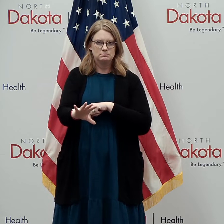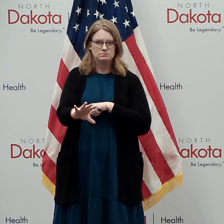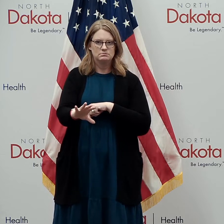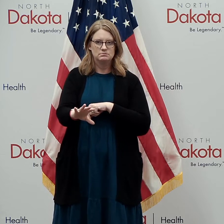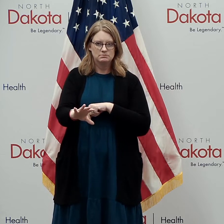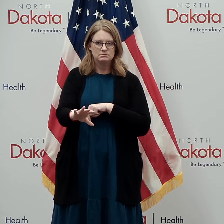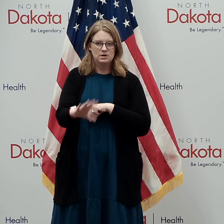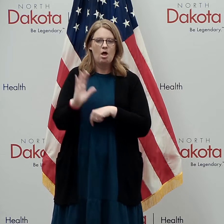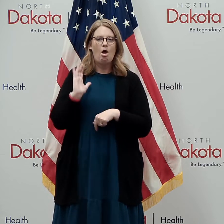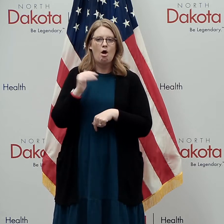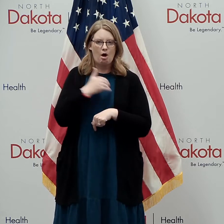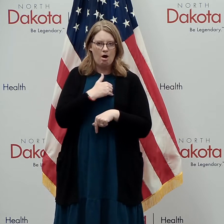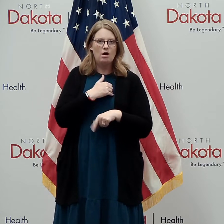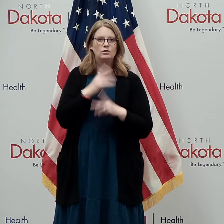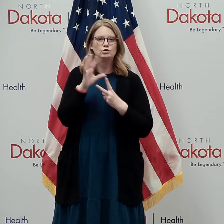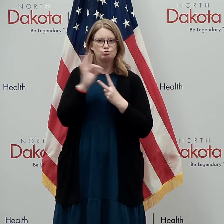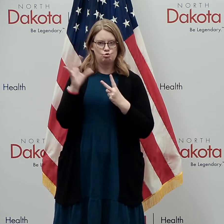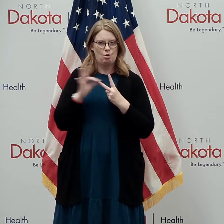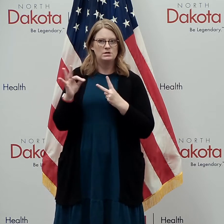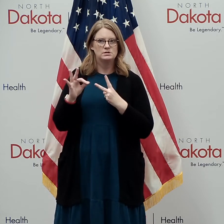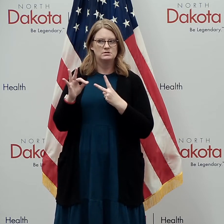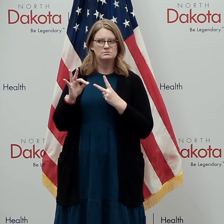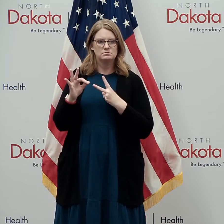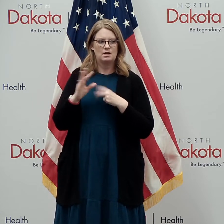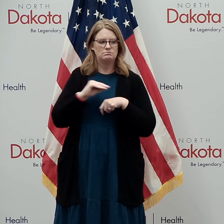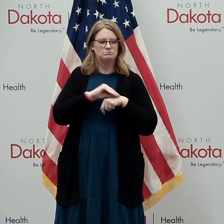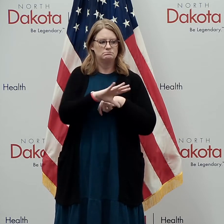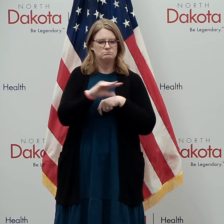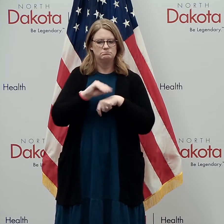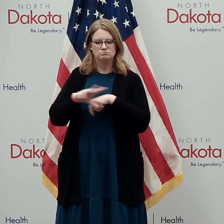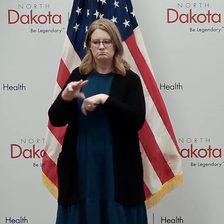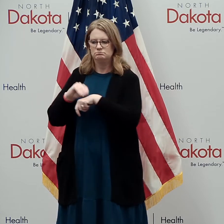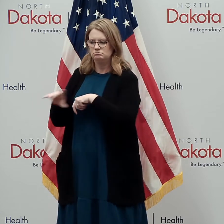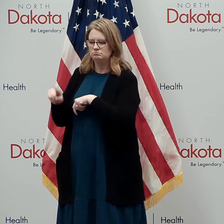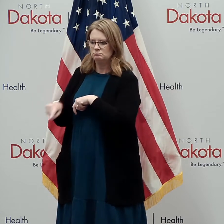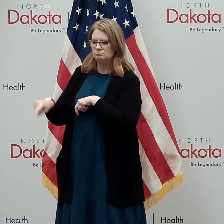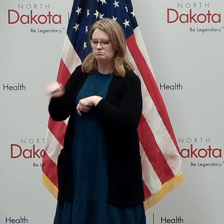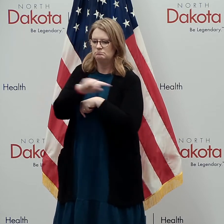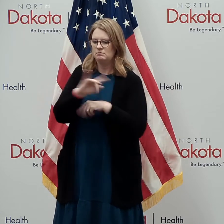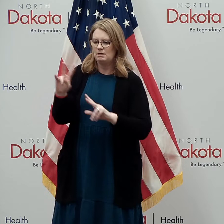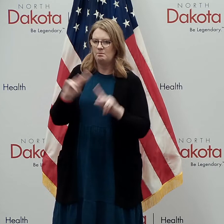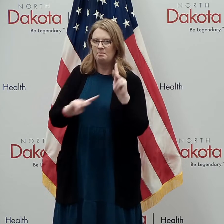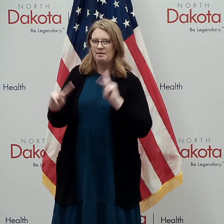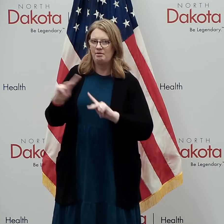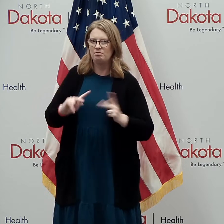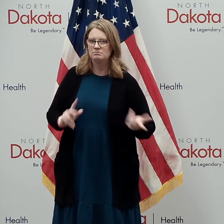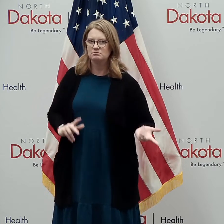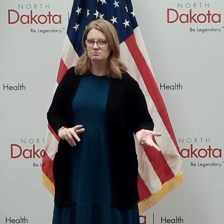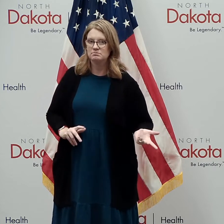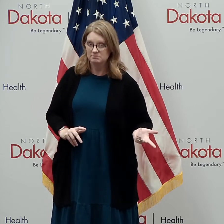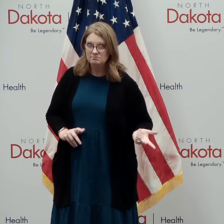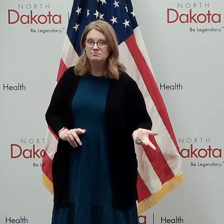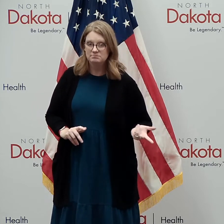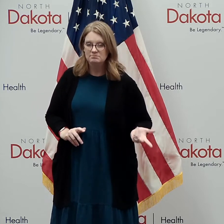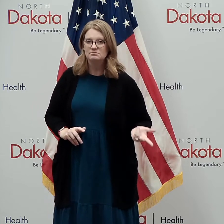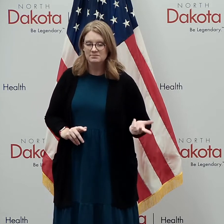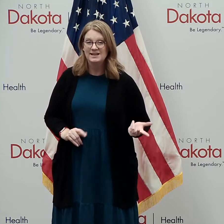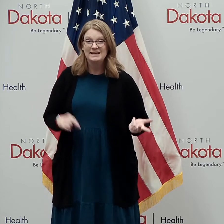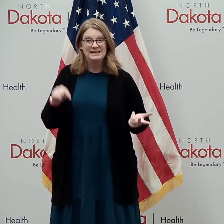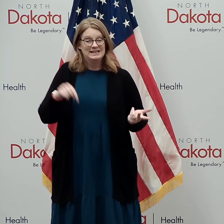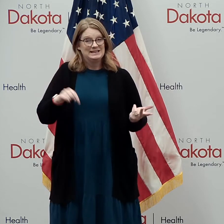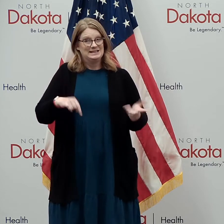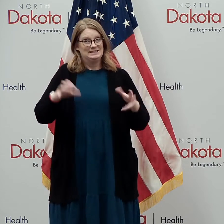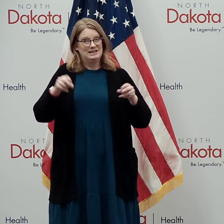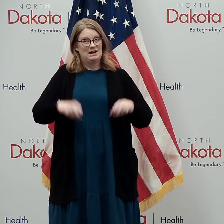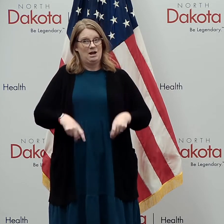and our choices impact those around us. They can impact those that are the most vulnerable. And so this is again, an